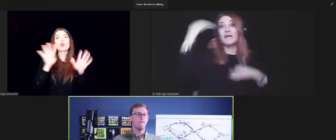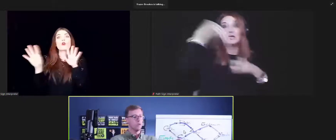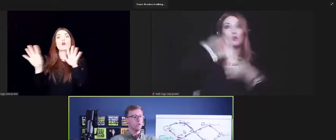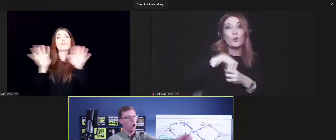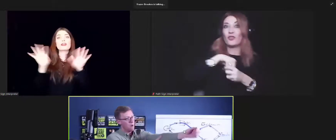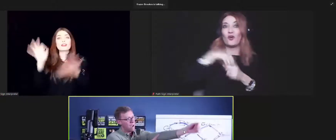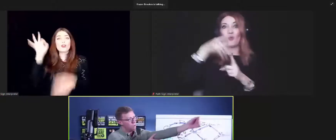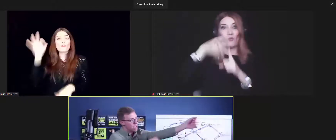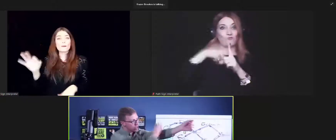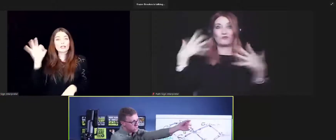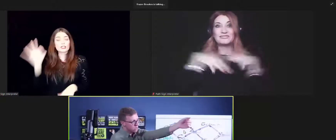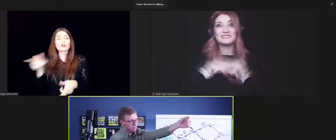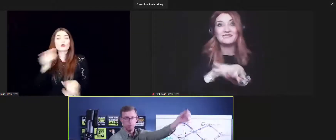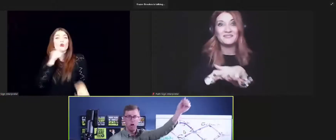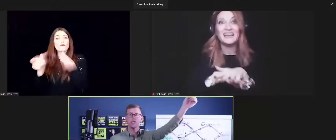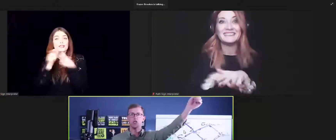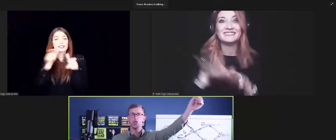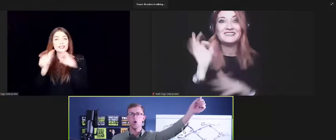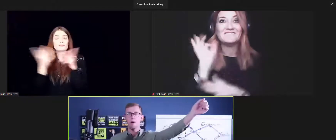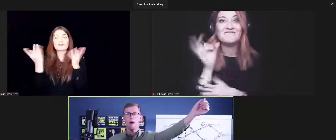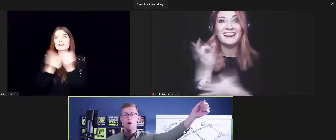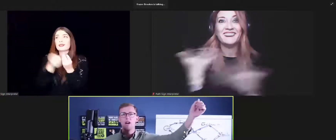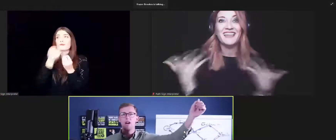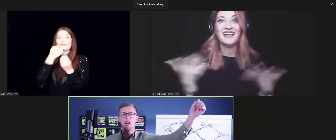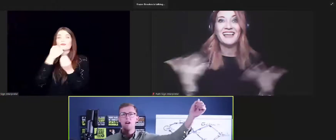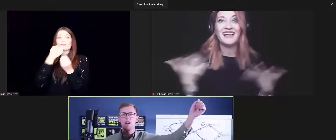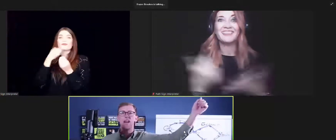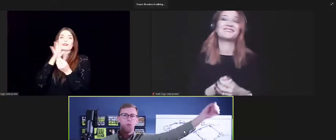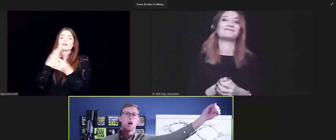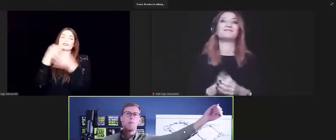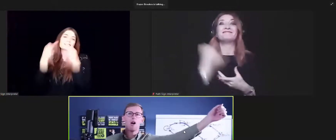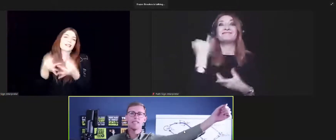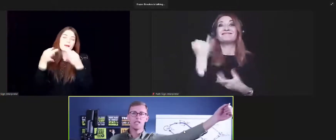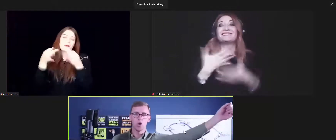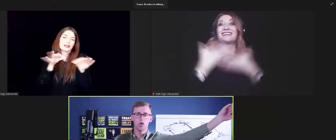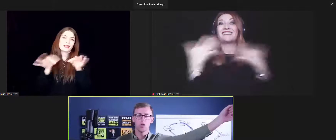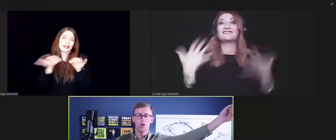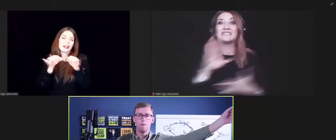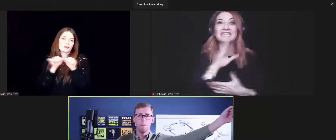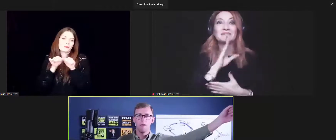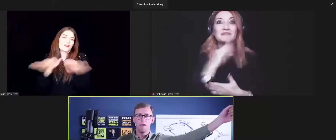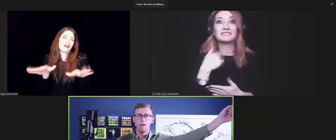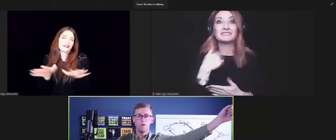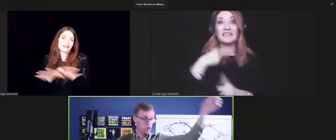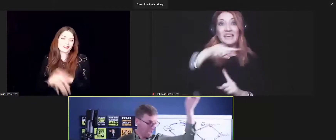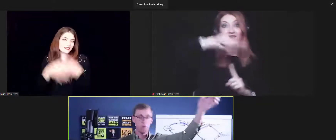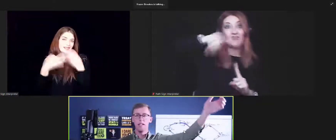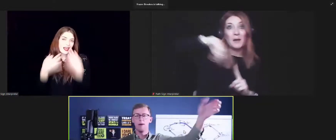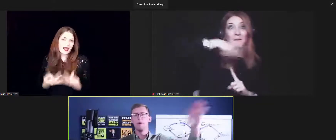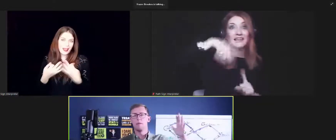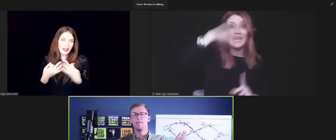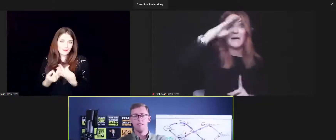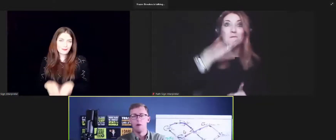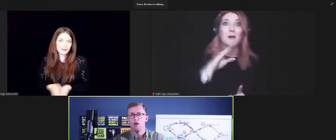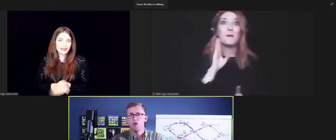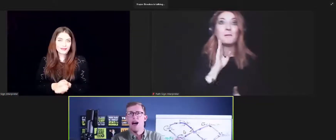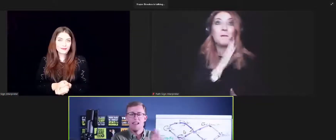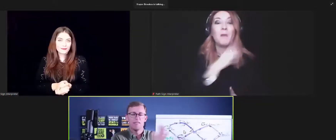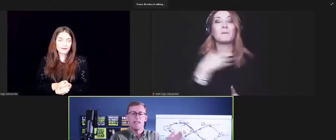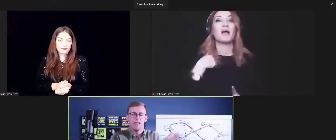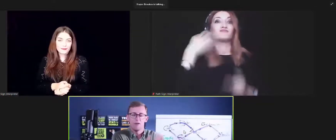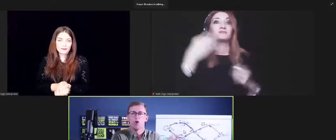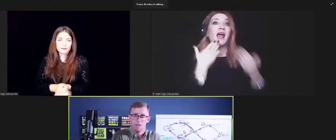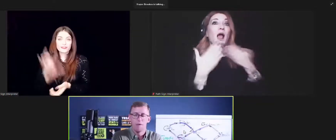you cut my wrist, blood doesn't come out, network marketing does. Genuinely, I mean, I'm not going to try, and